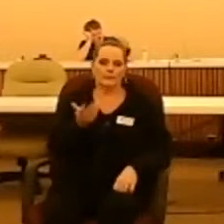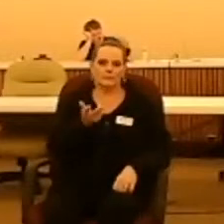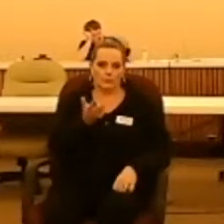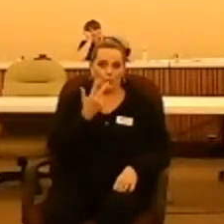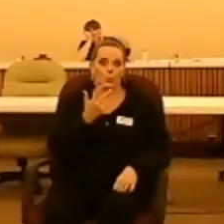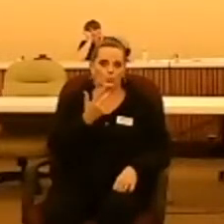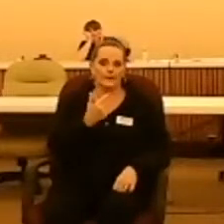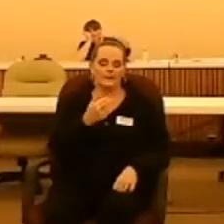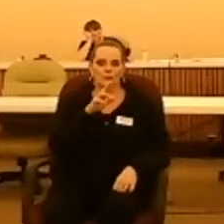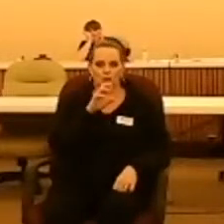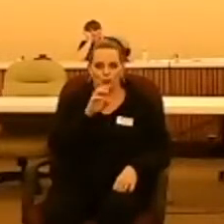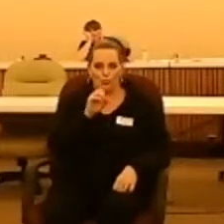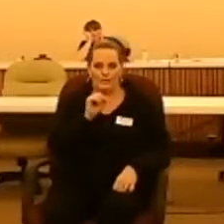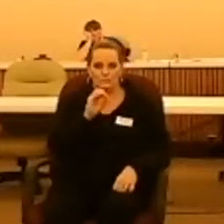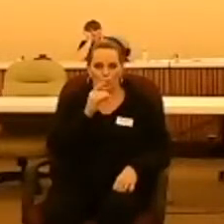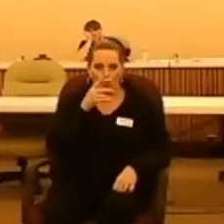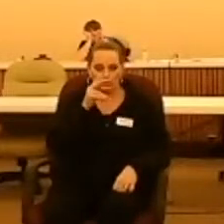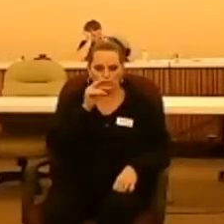further discussion?